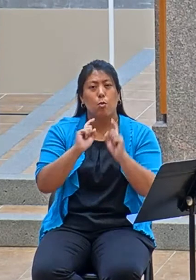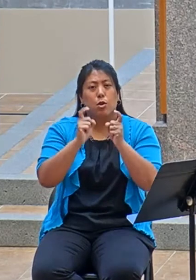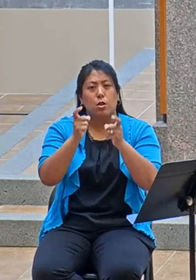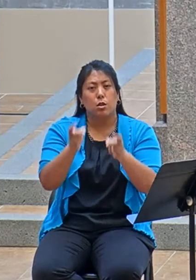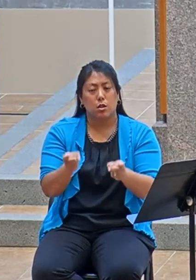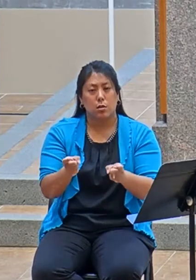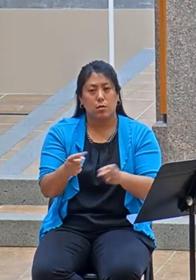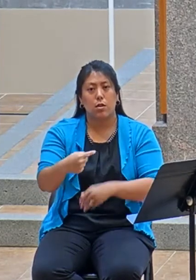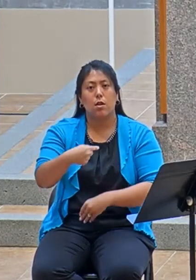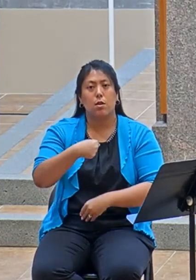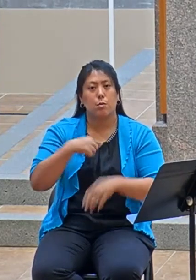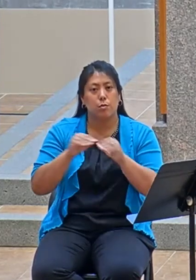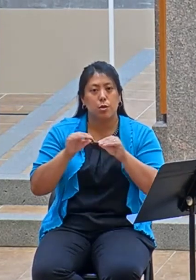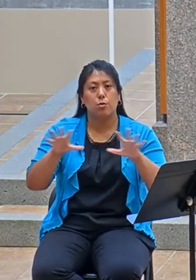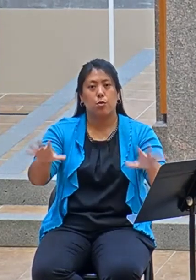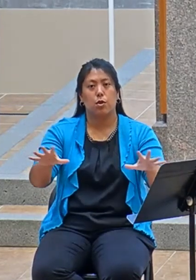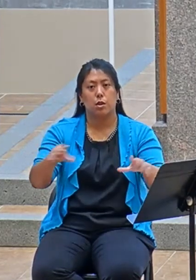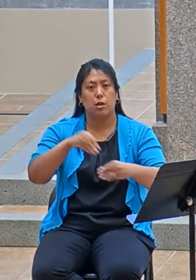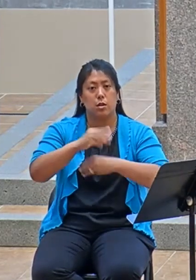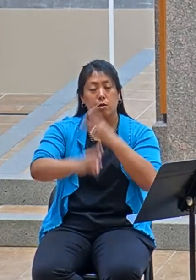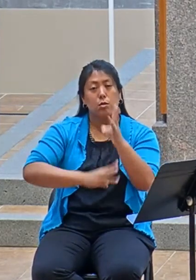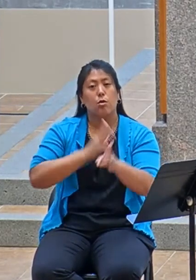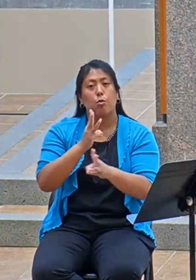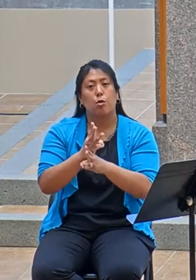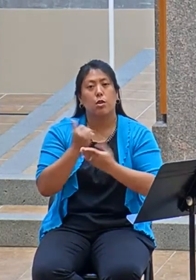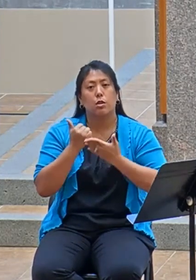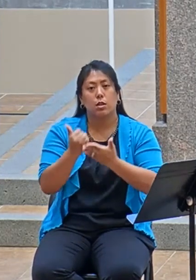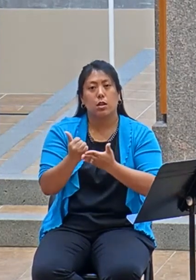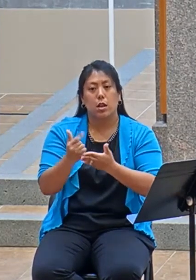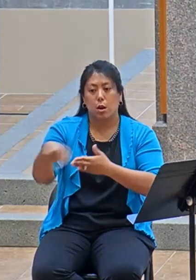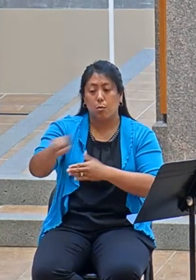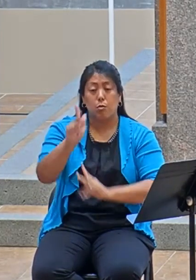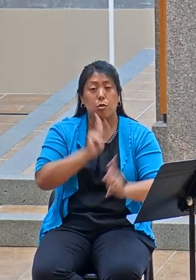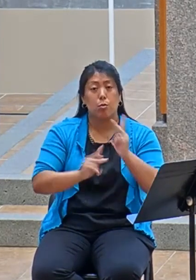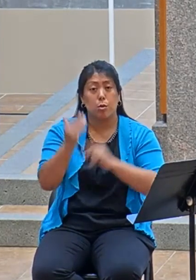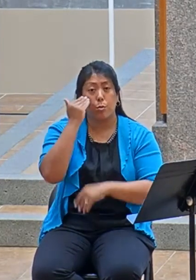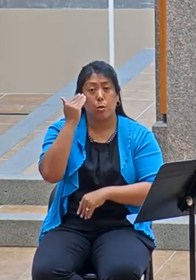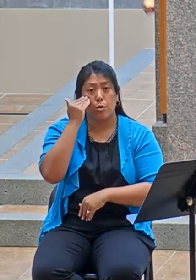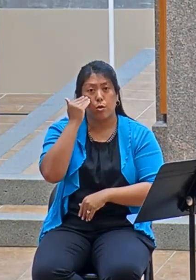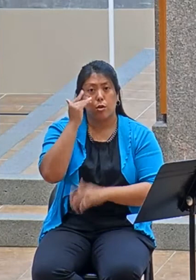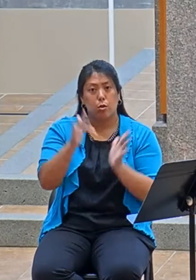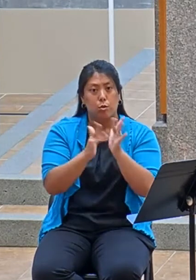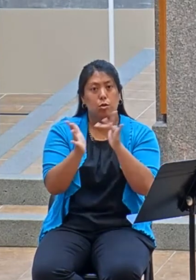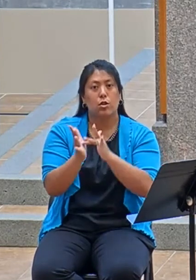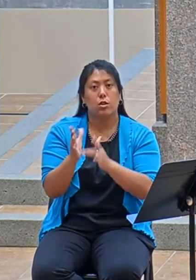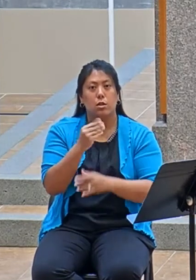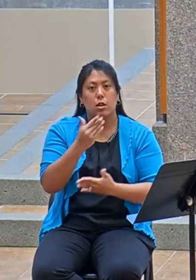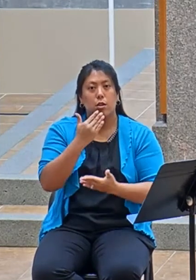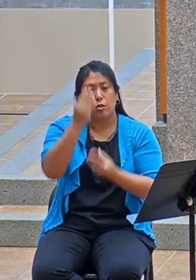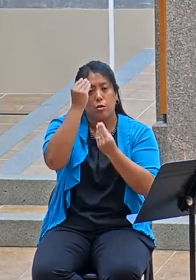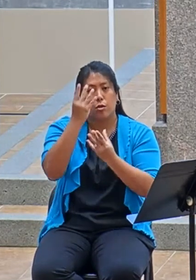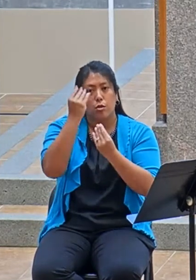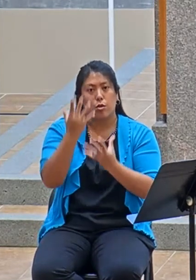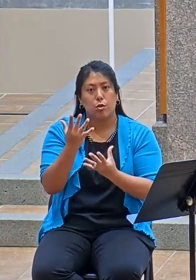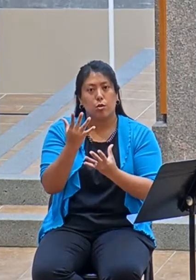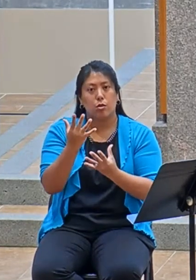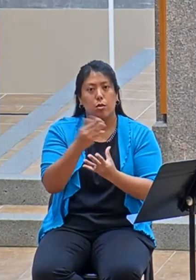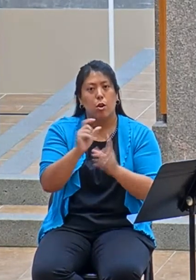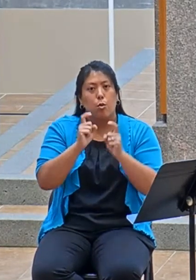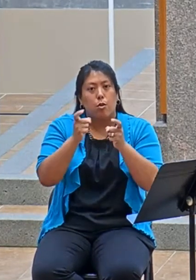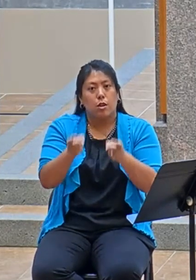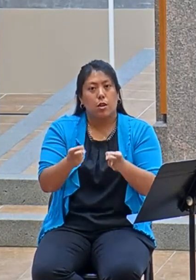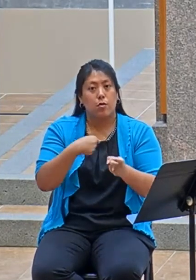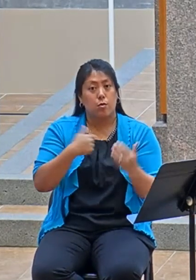I putting into the world to help them know that? What fruit am I bearing in my